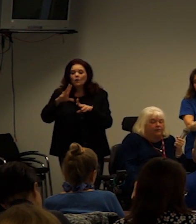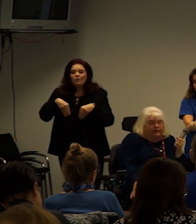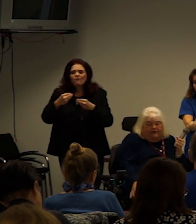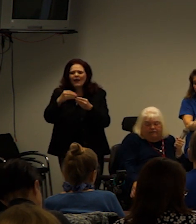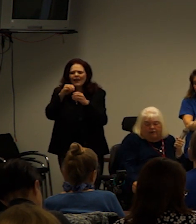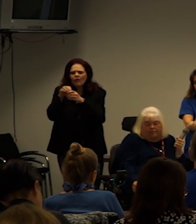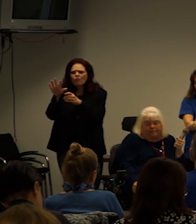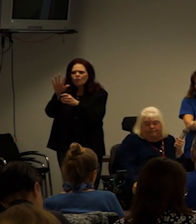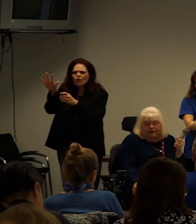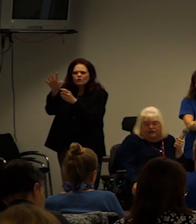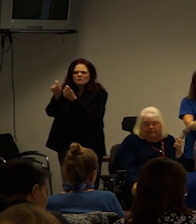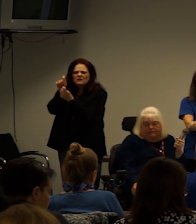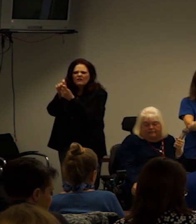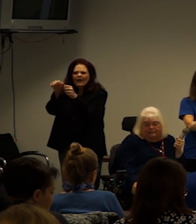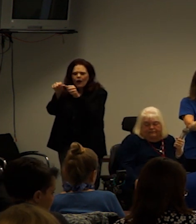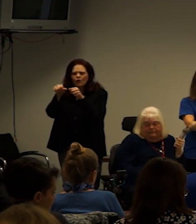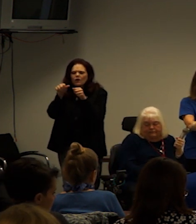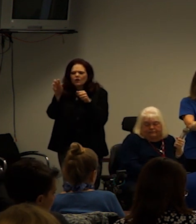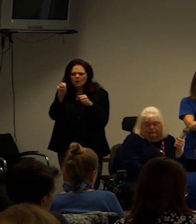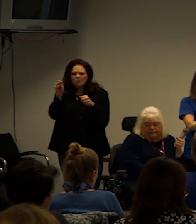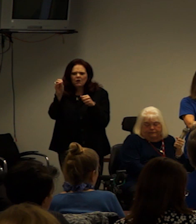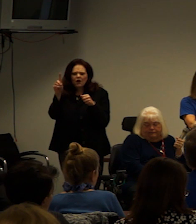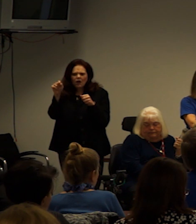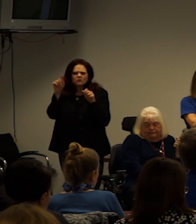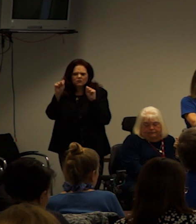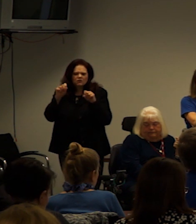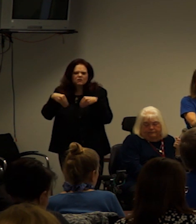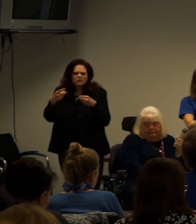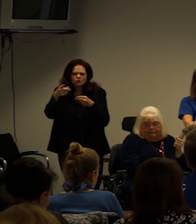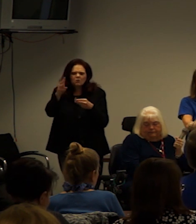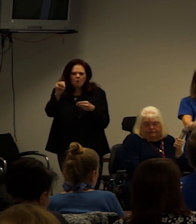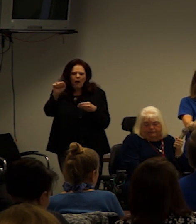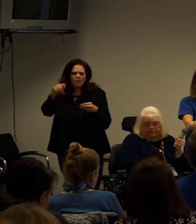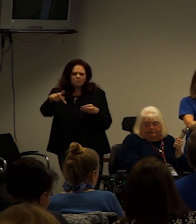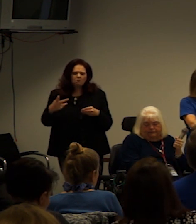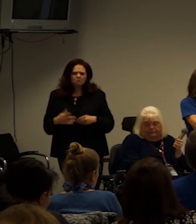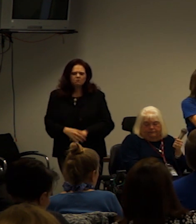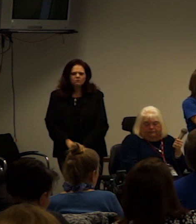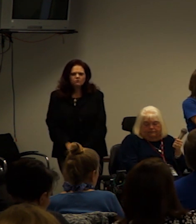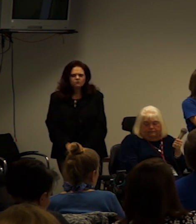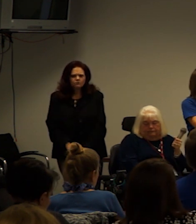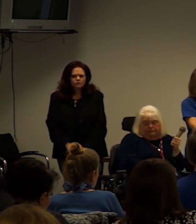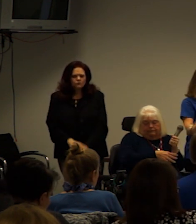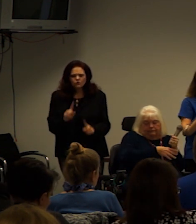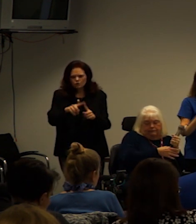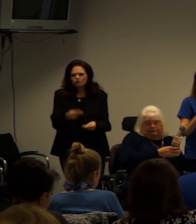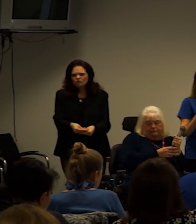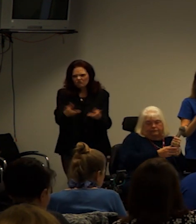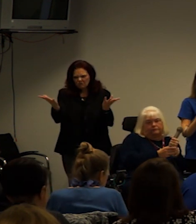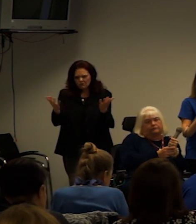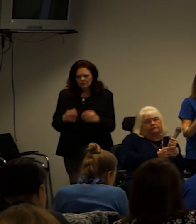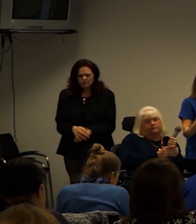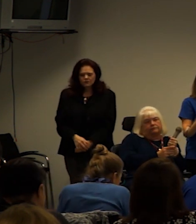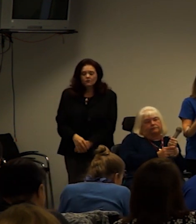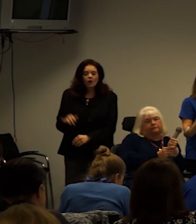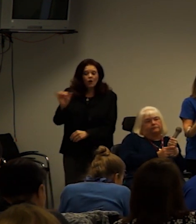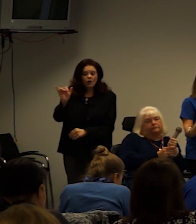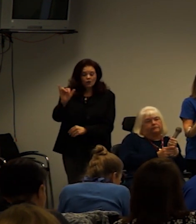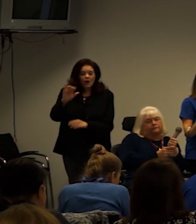They probably would give you a mm-hmm. bunch of them. Yep. Okay, again, how are you going to go? Are you taking your own